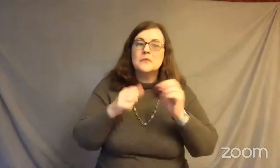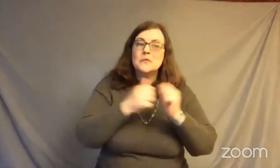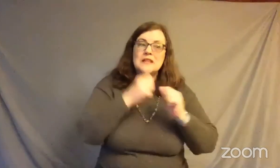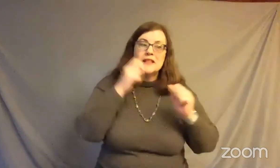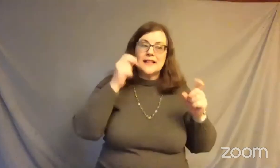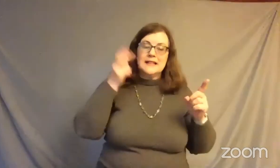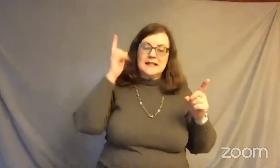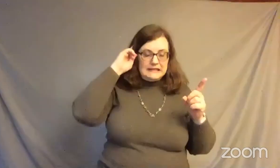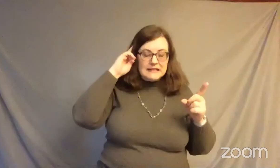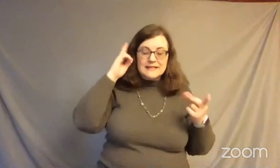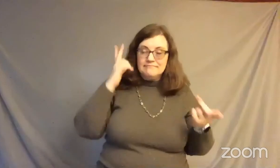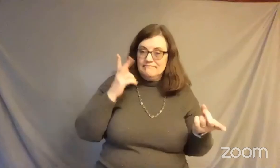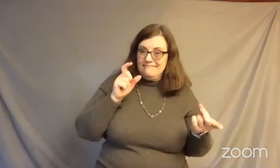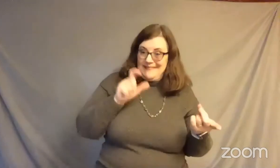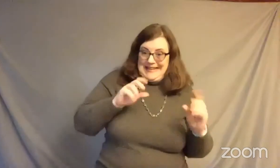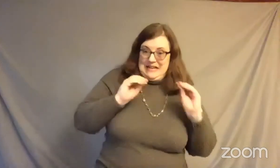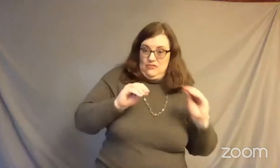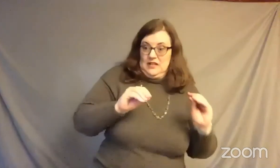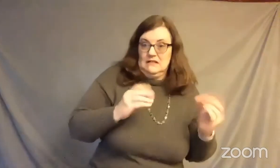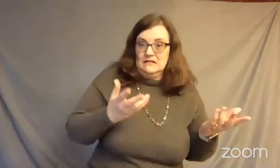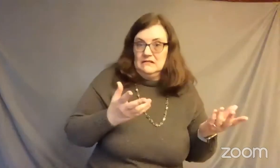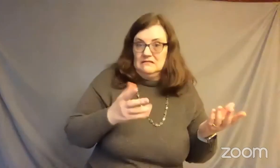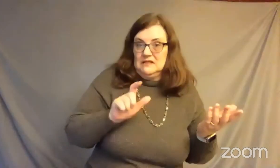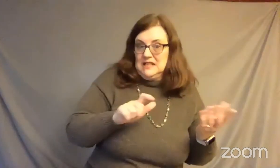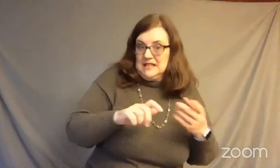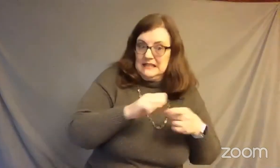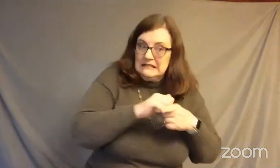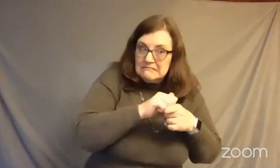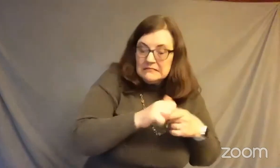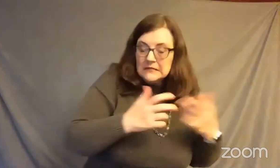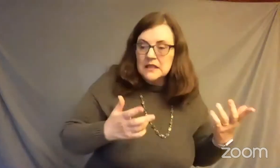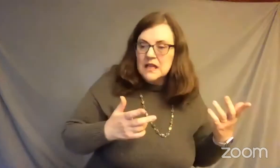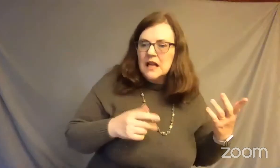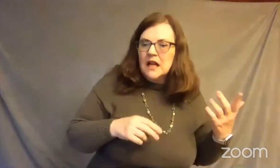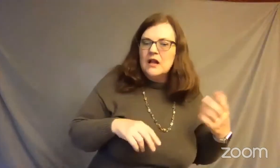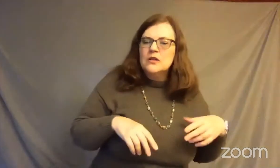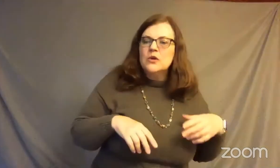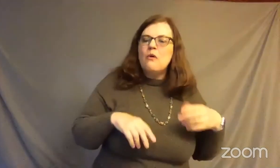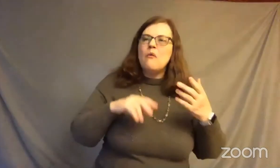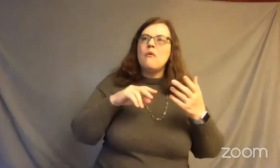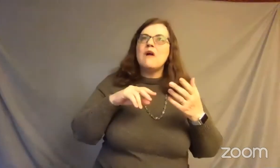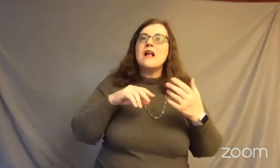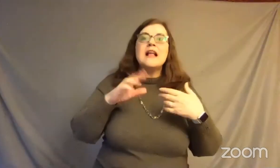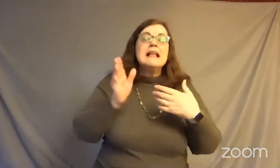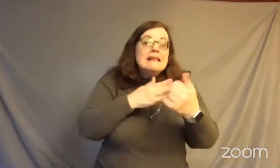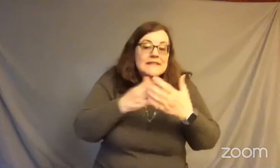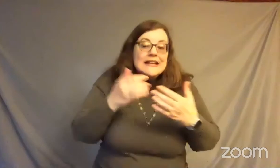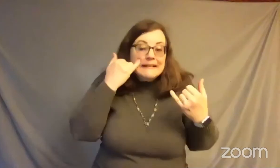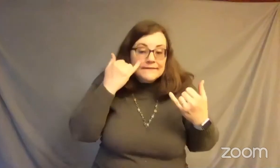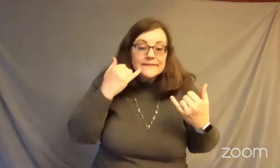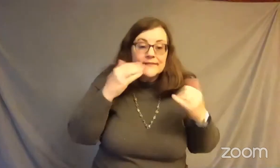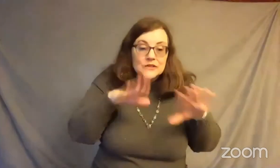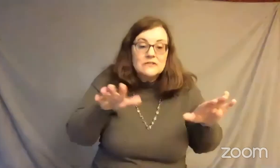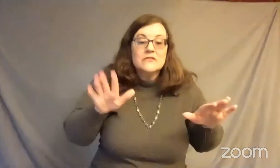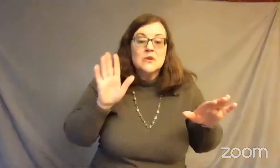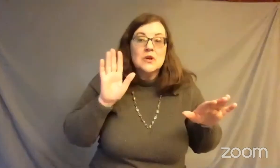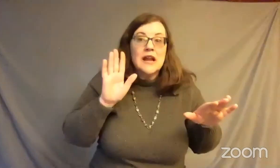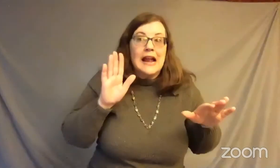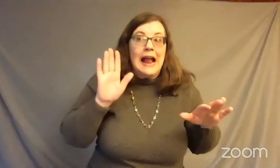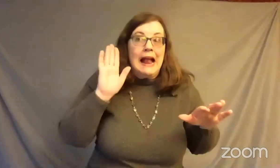immediately, organically. They need no instruction, but children with cochlear implants need regular ongoing instruction and